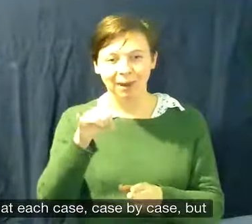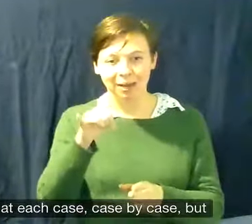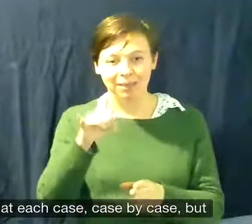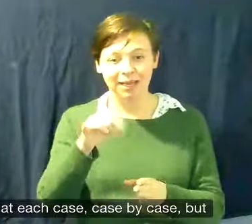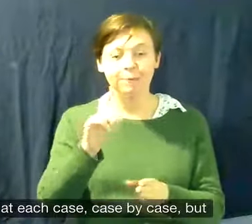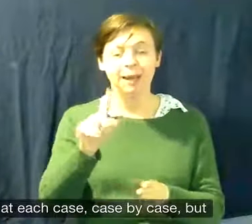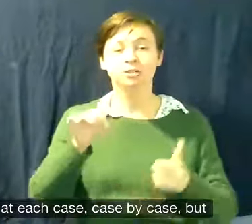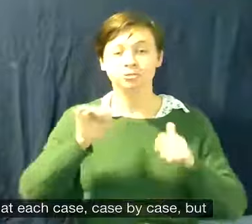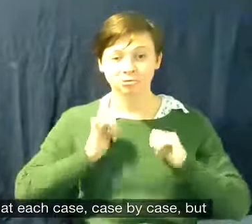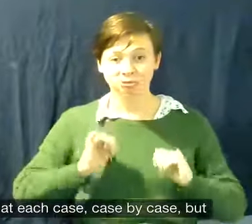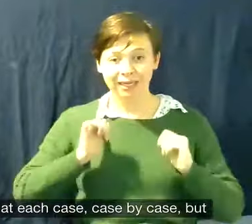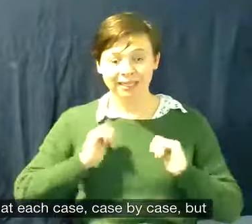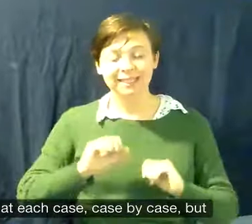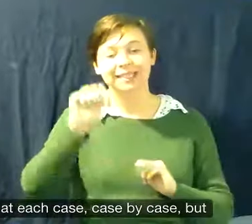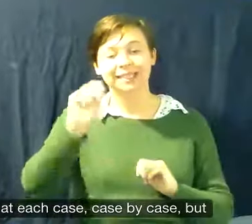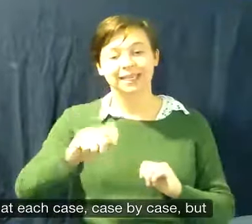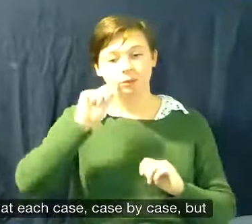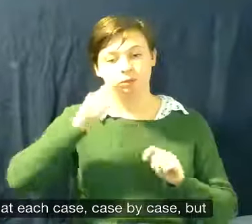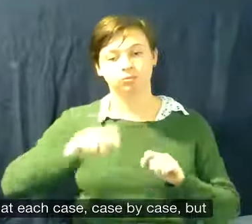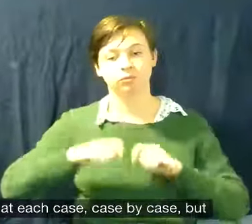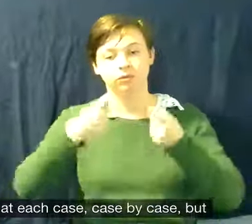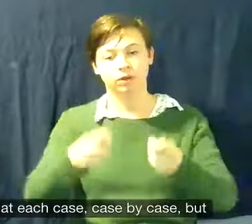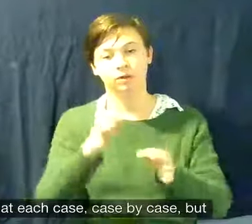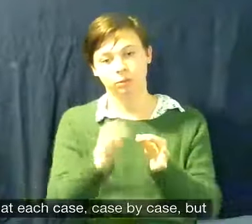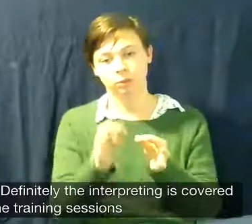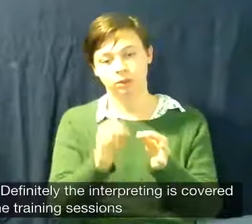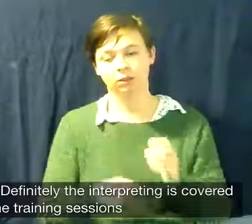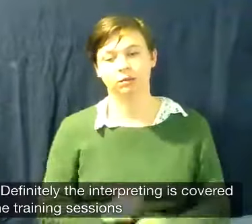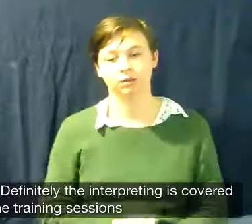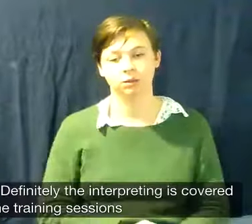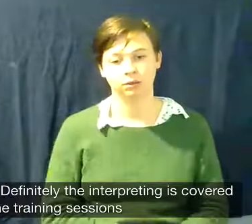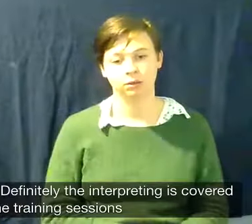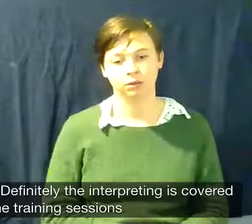covered for all the training sessions.